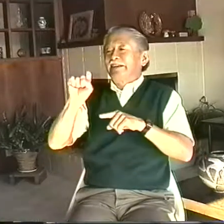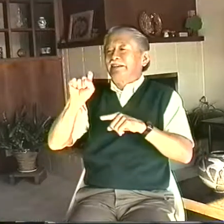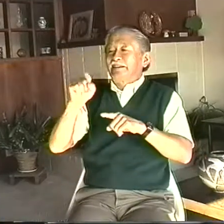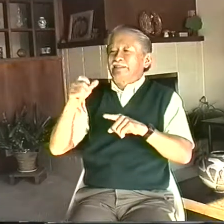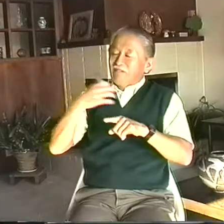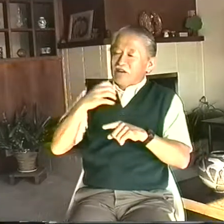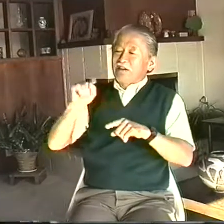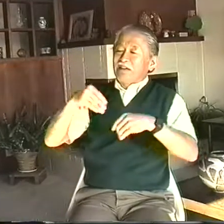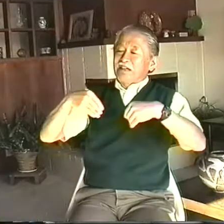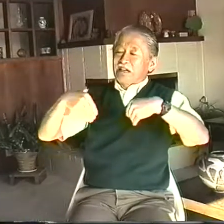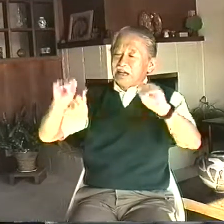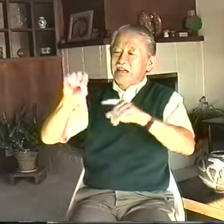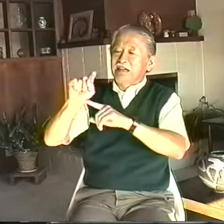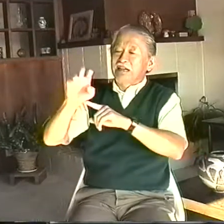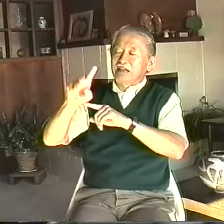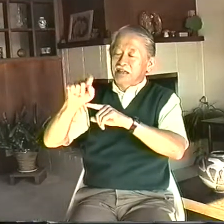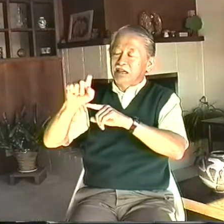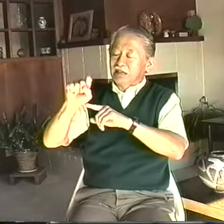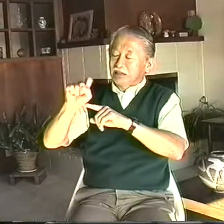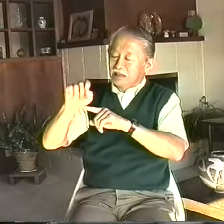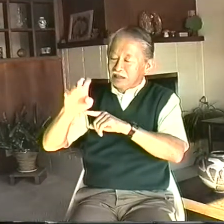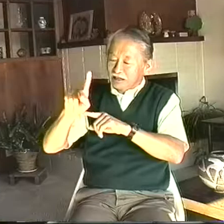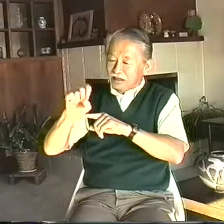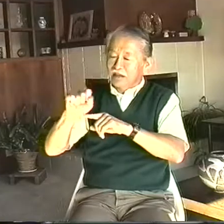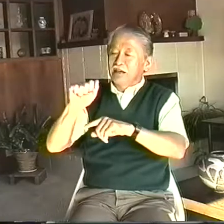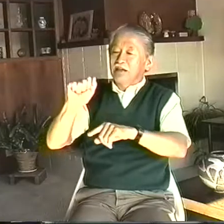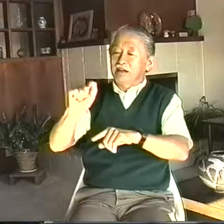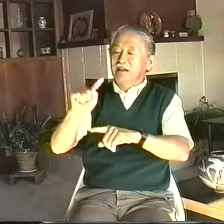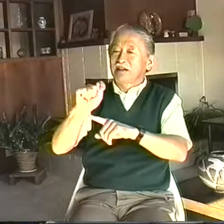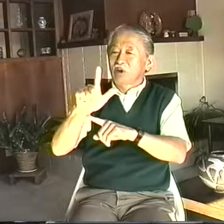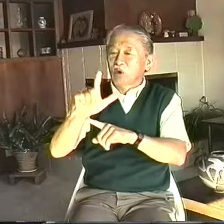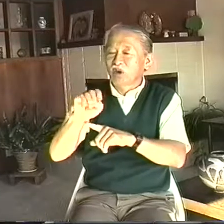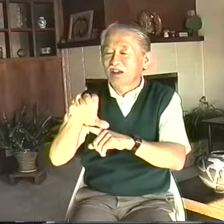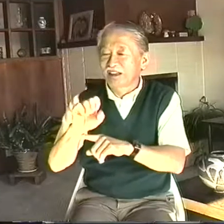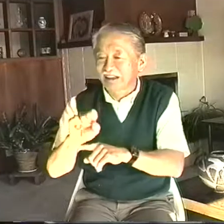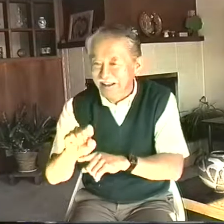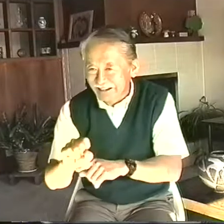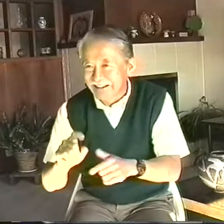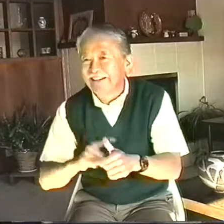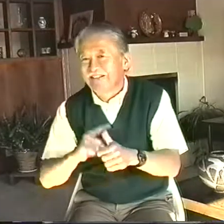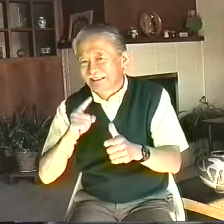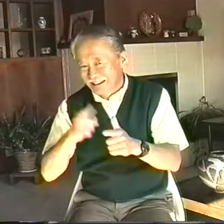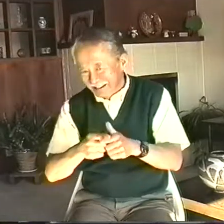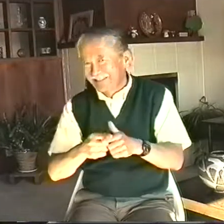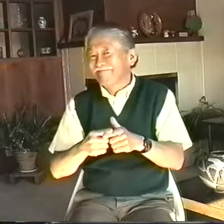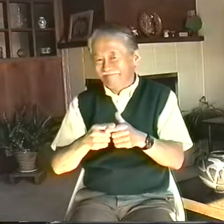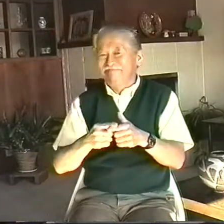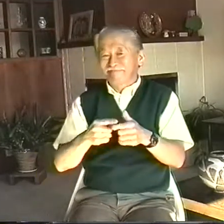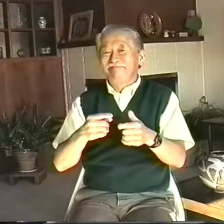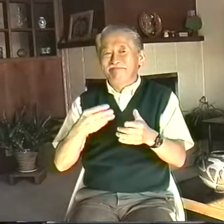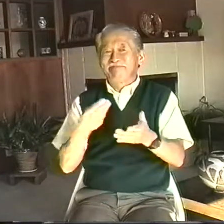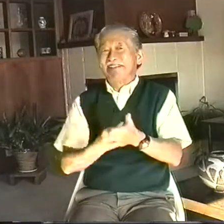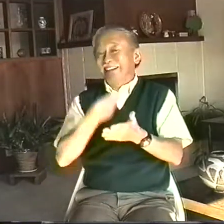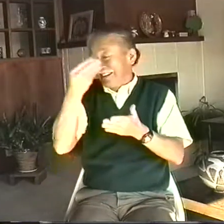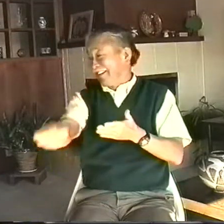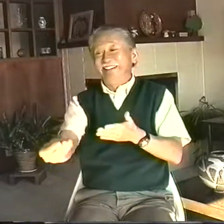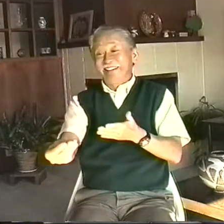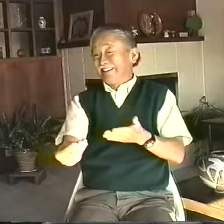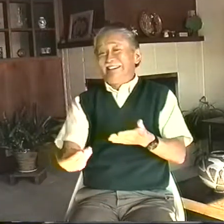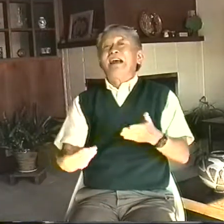this, whatever I had done to insult her back in those days before camp, before the evacuation internment camp. But